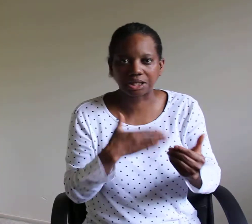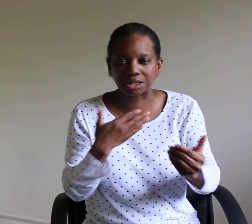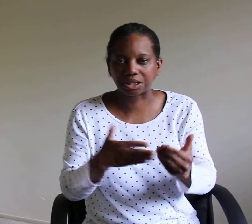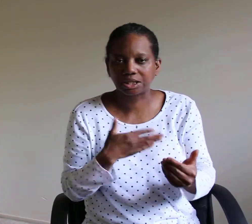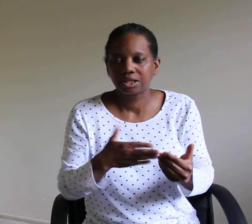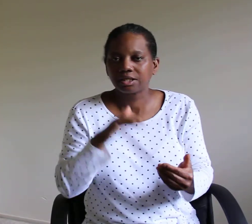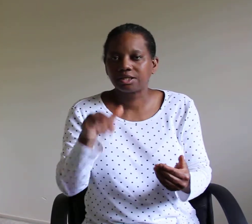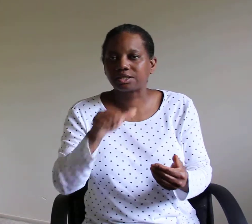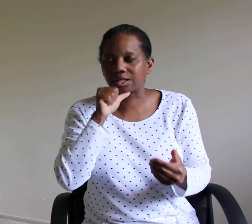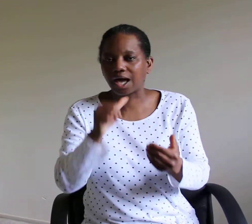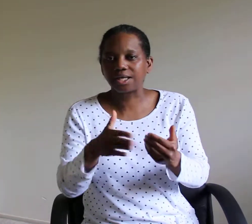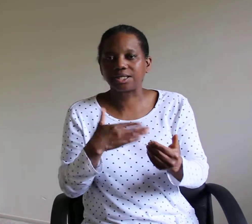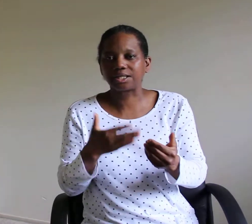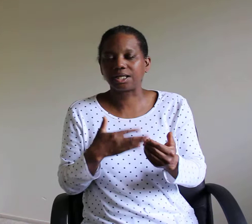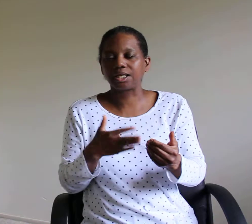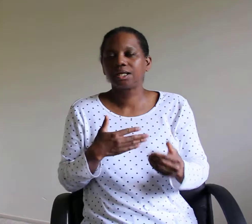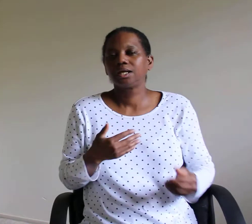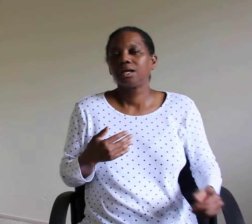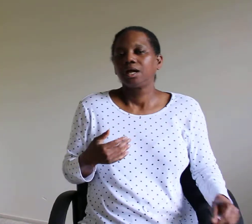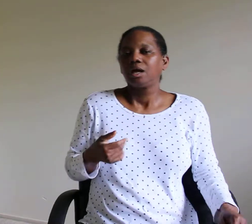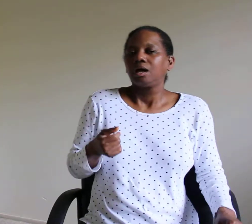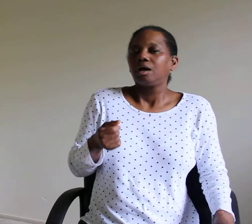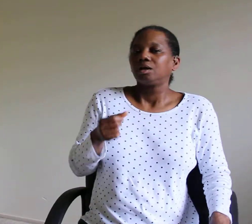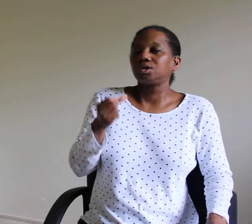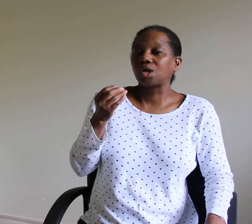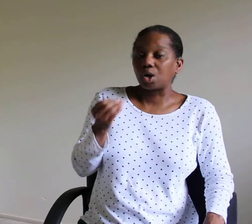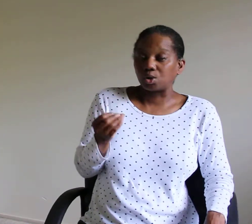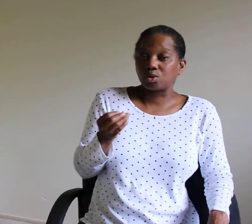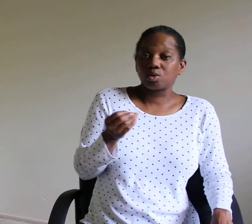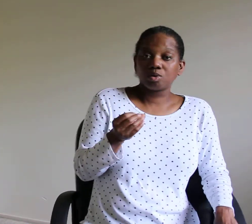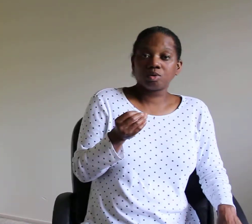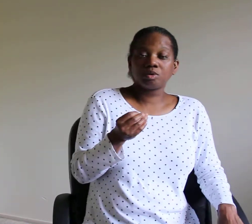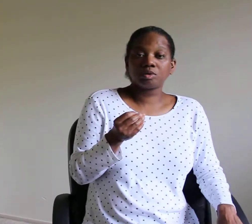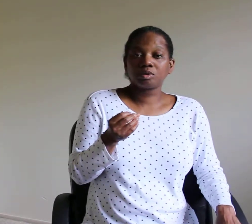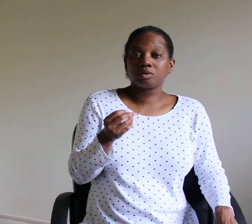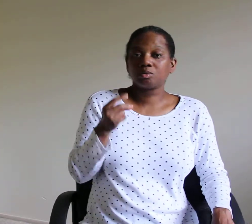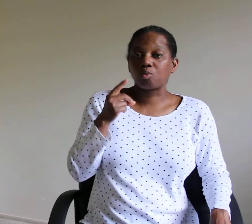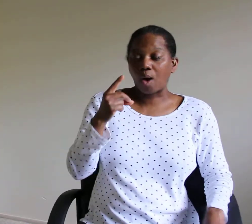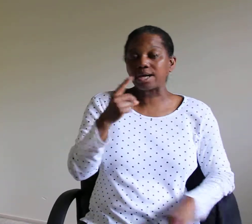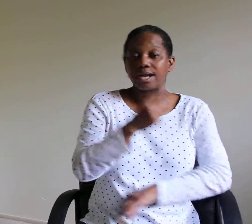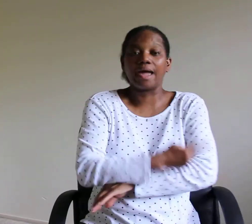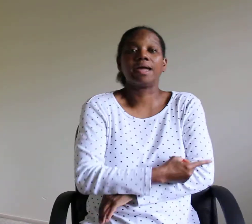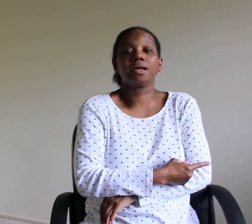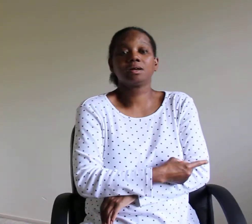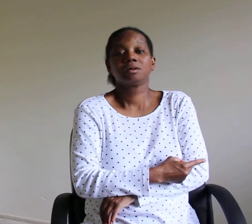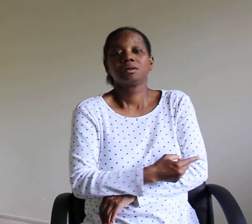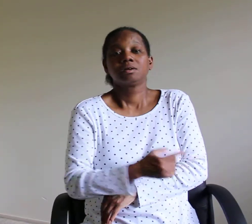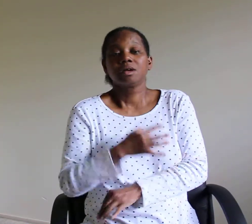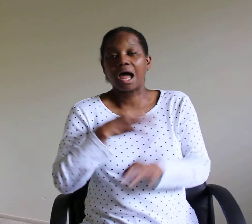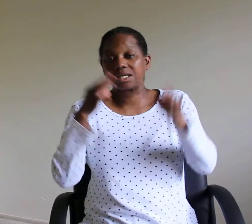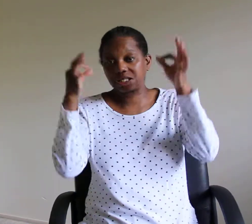easy. This is not easy. So one day I